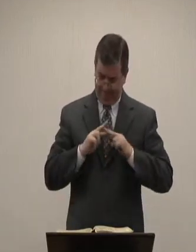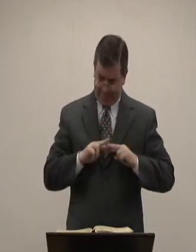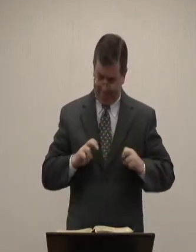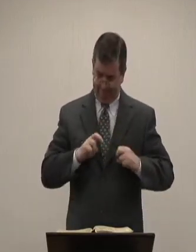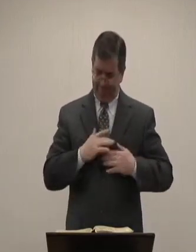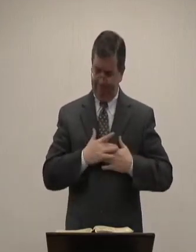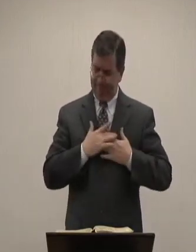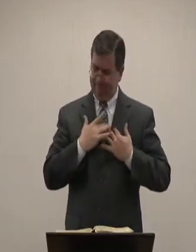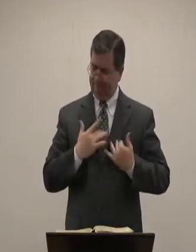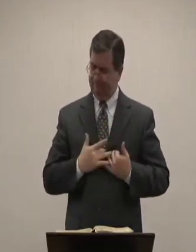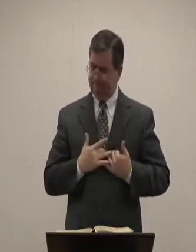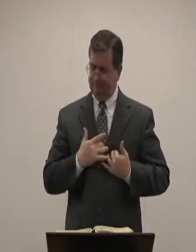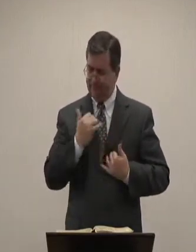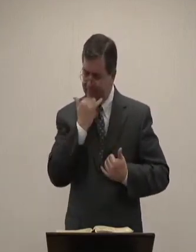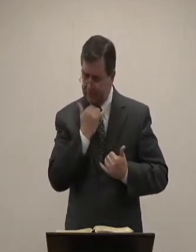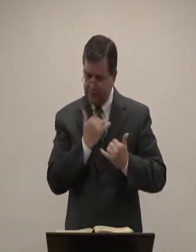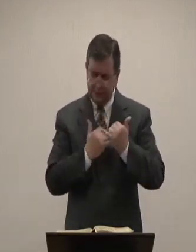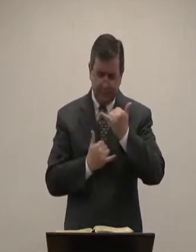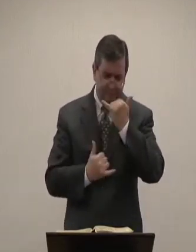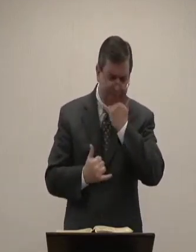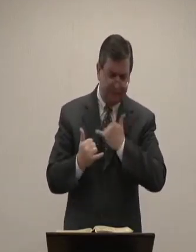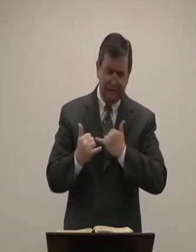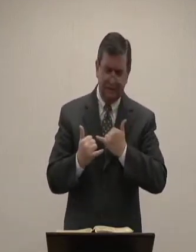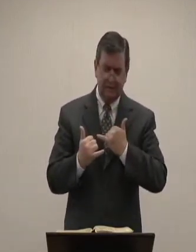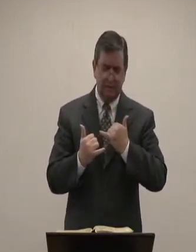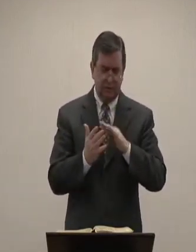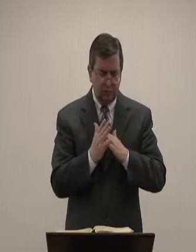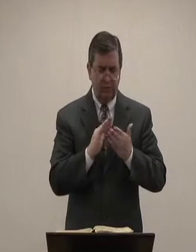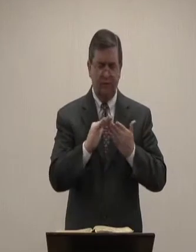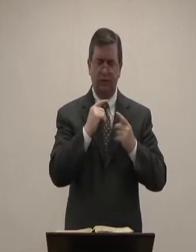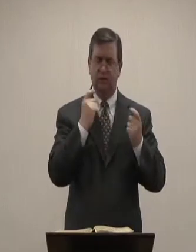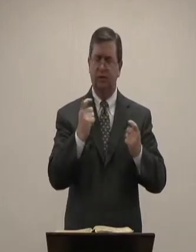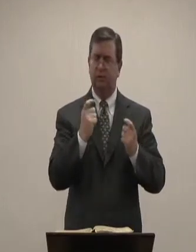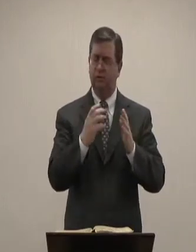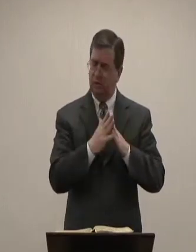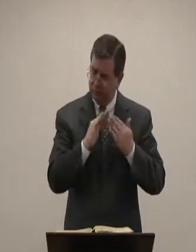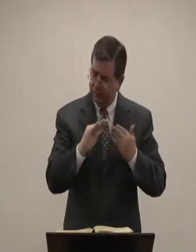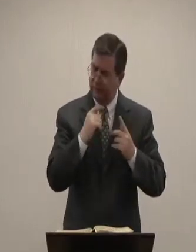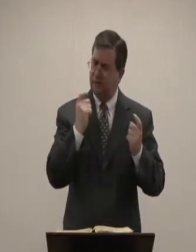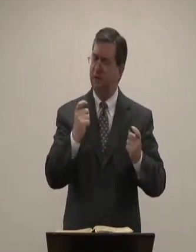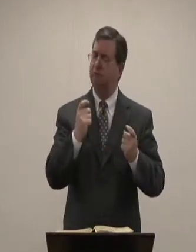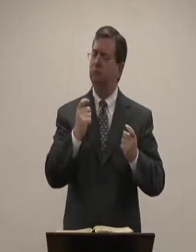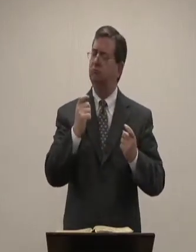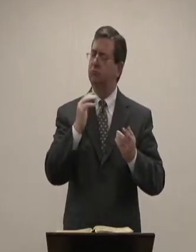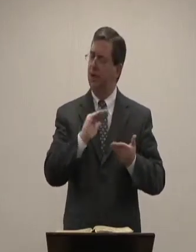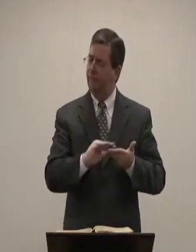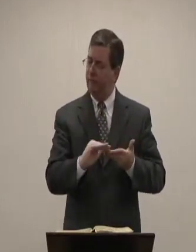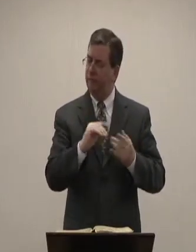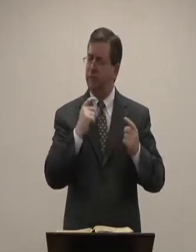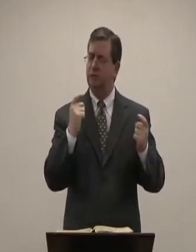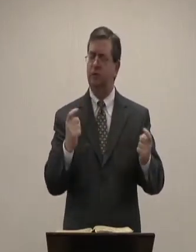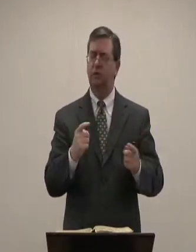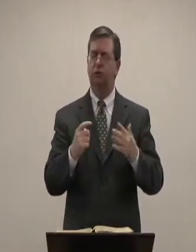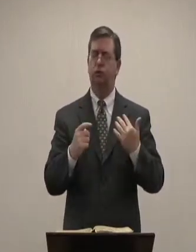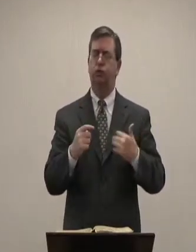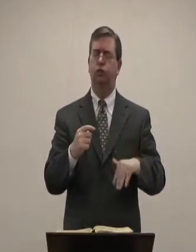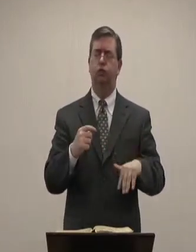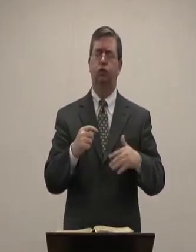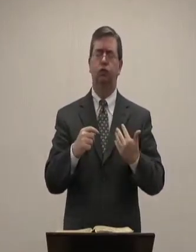on our lives so that we can examine our own hearts and the mistakes and the sins that we have in our own lives,